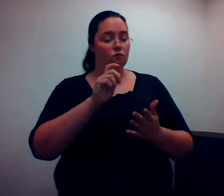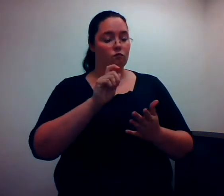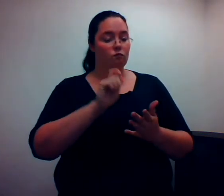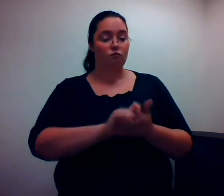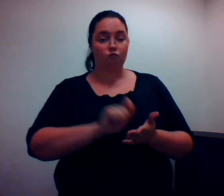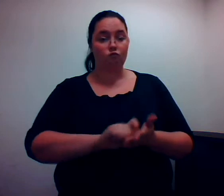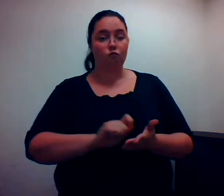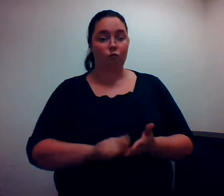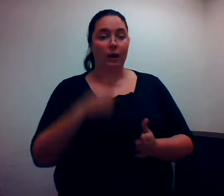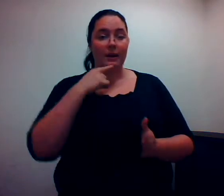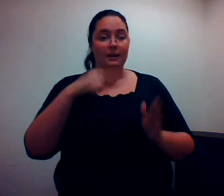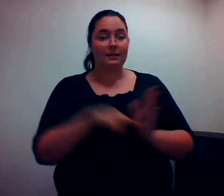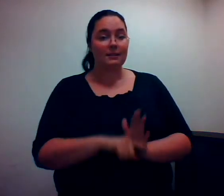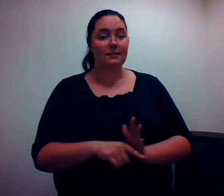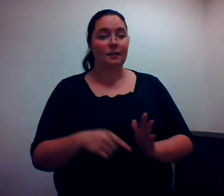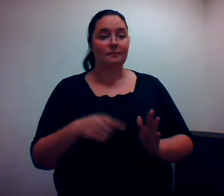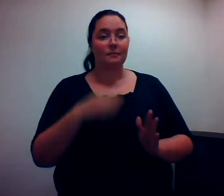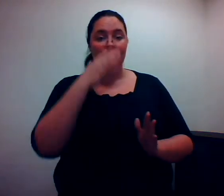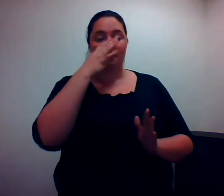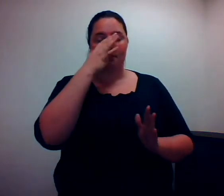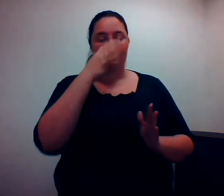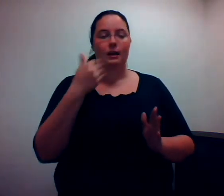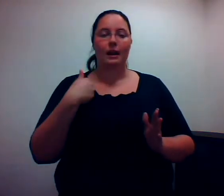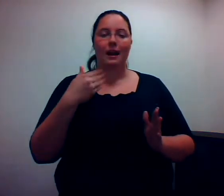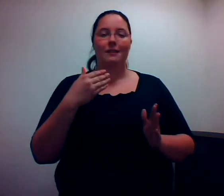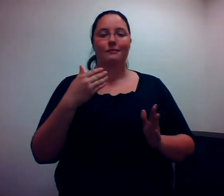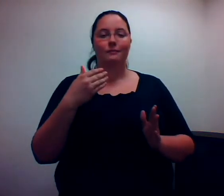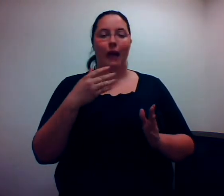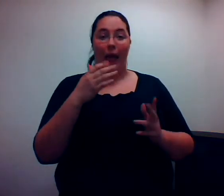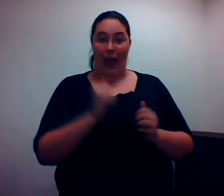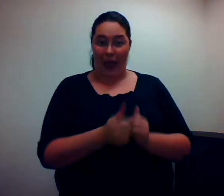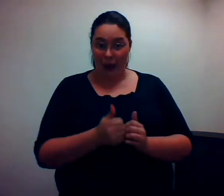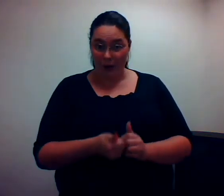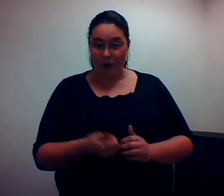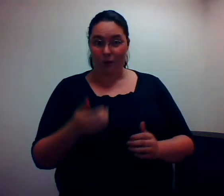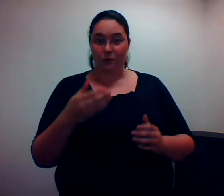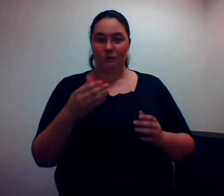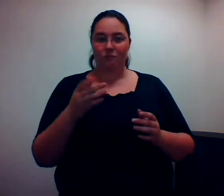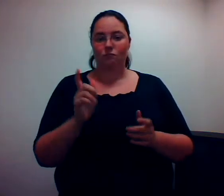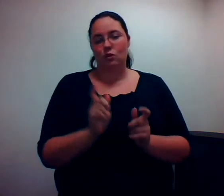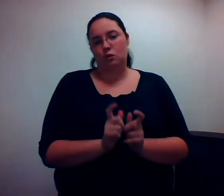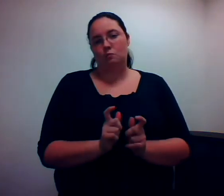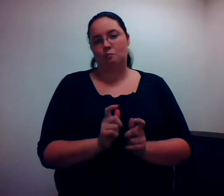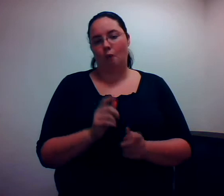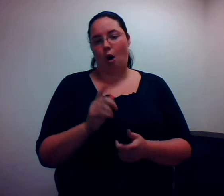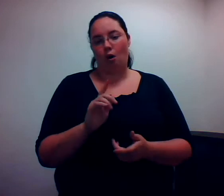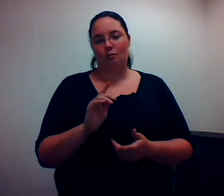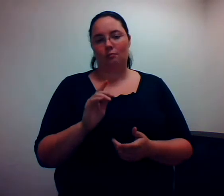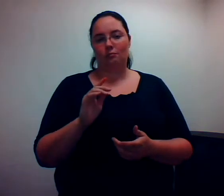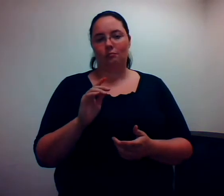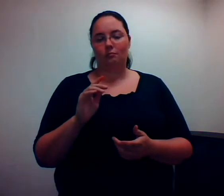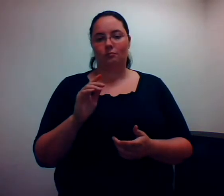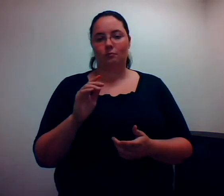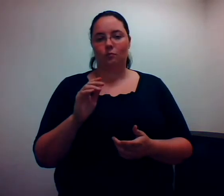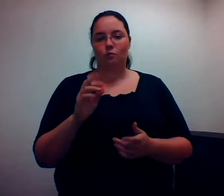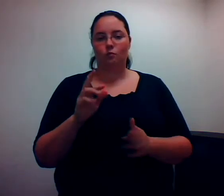by creating some mini research projects. And one of these research projects is to have students read something from